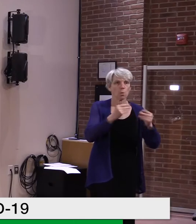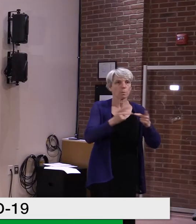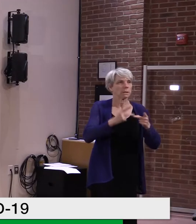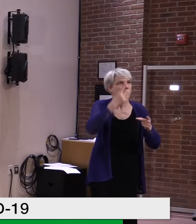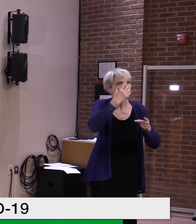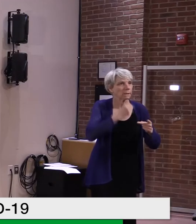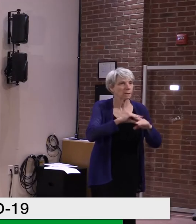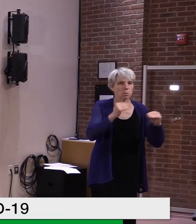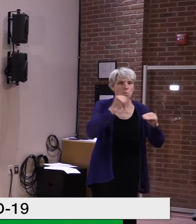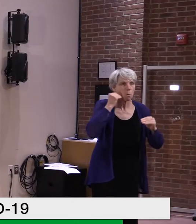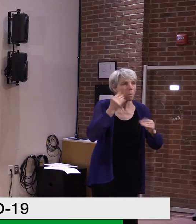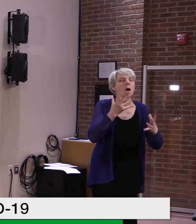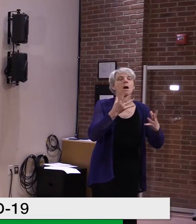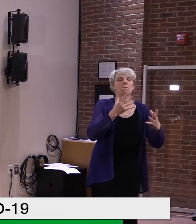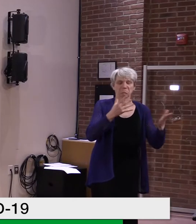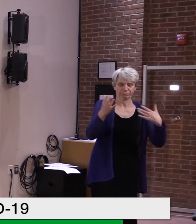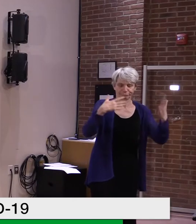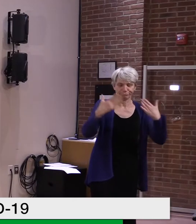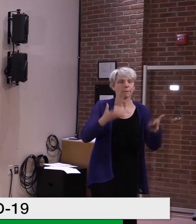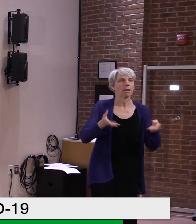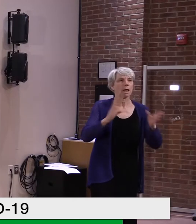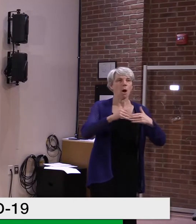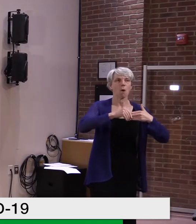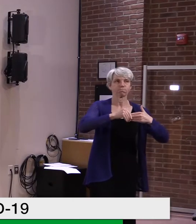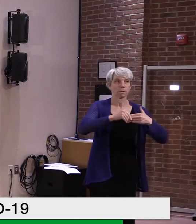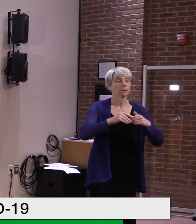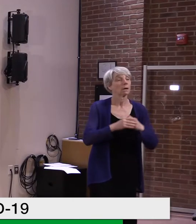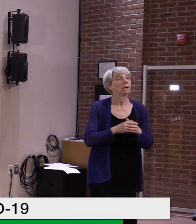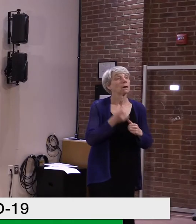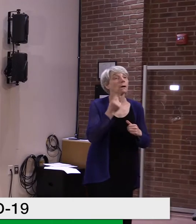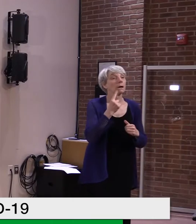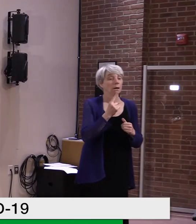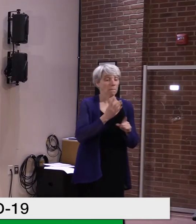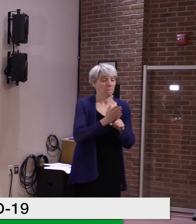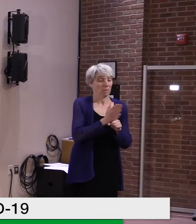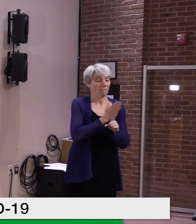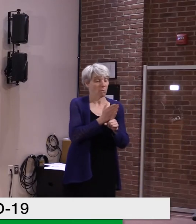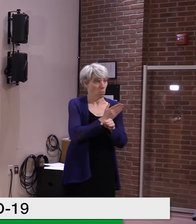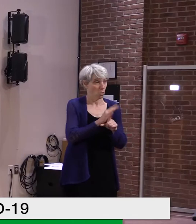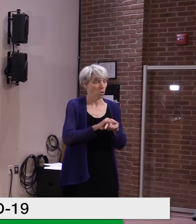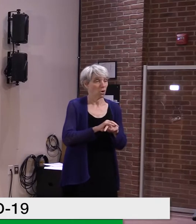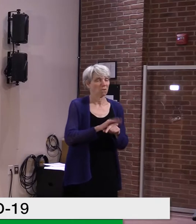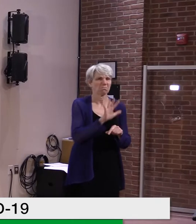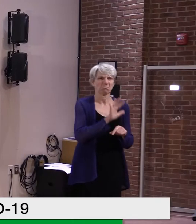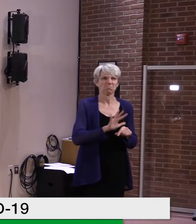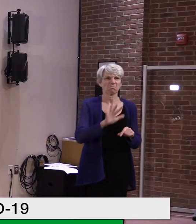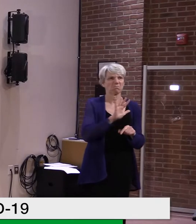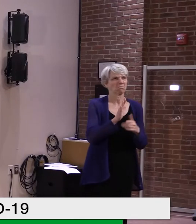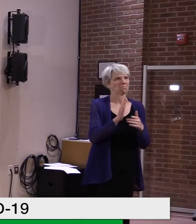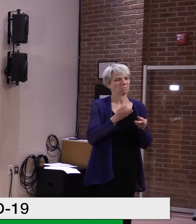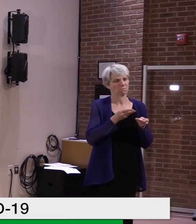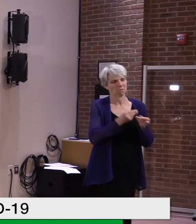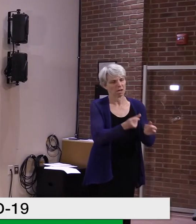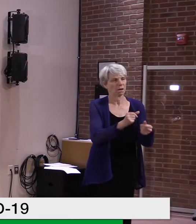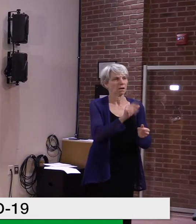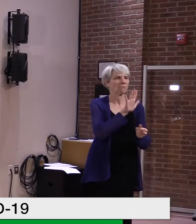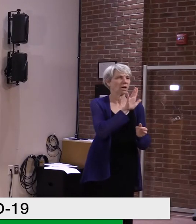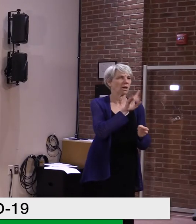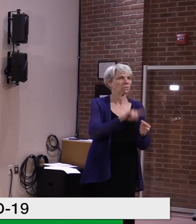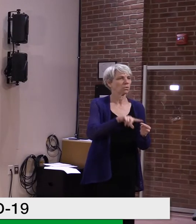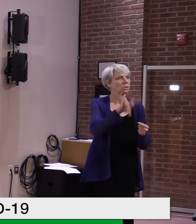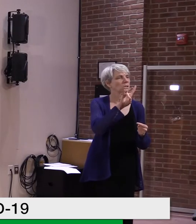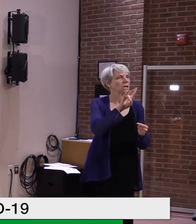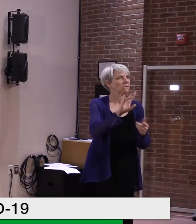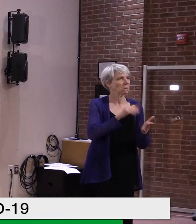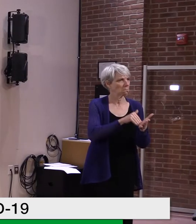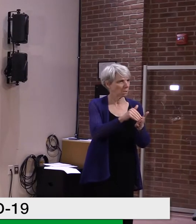In doing that, we went from a program that was around $5 to $7 million to